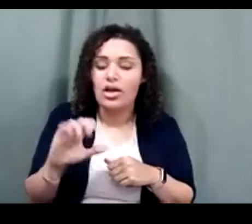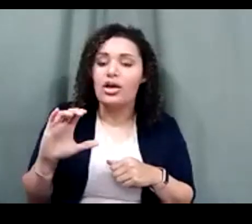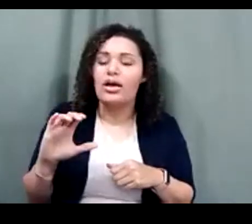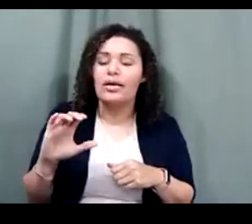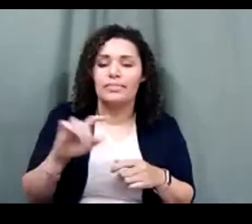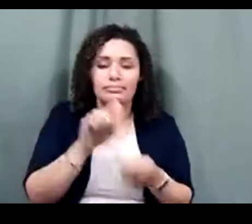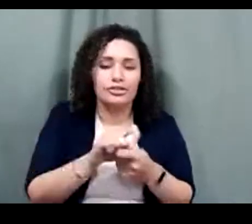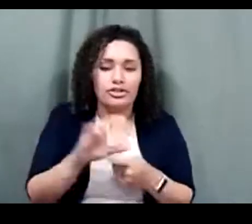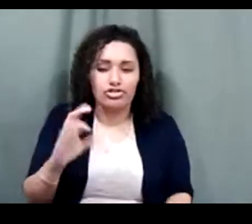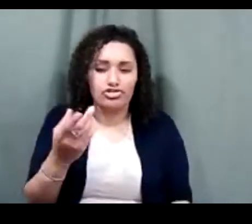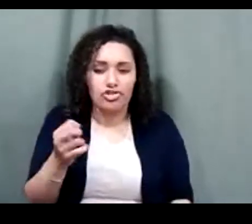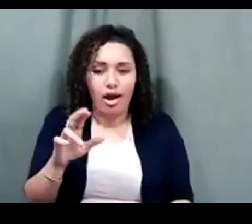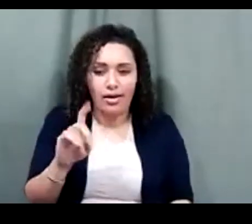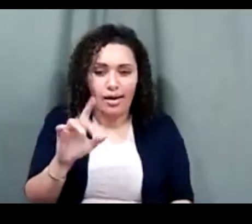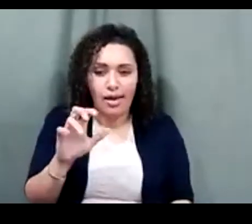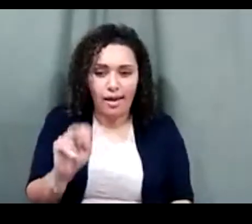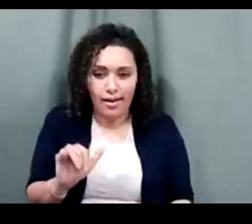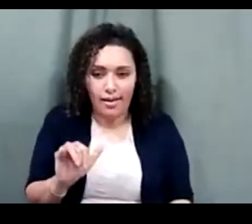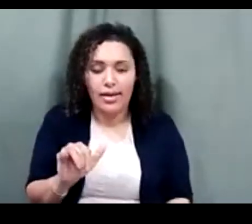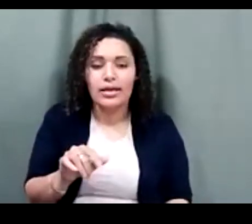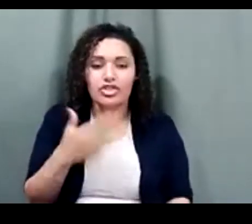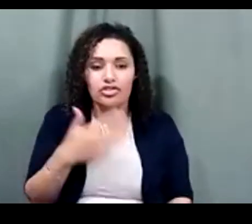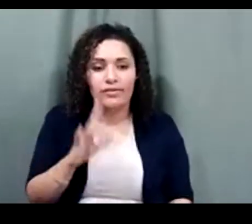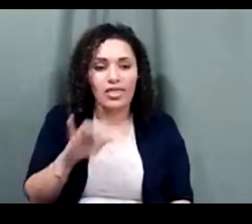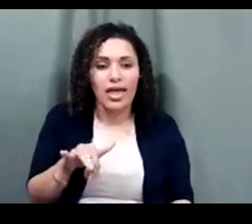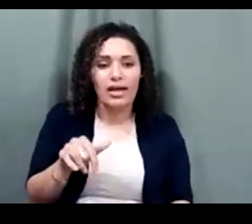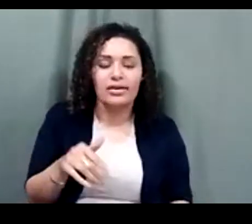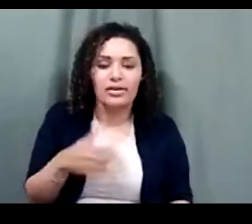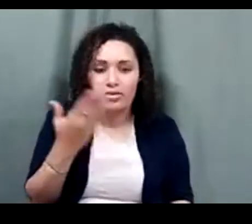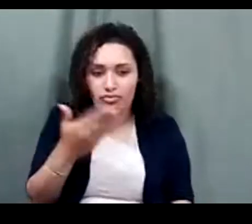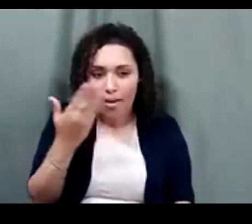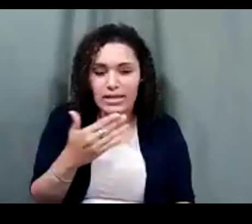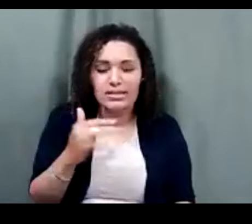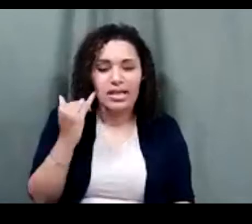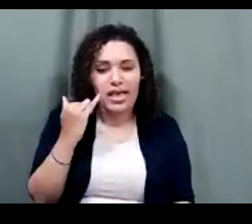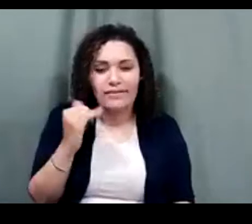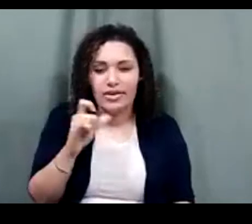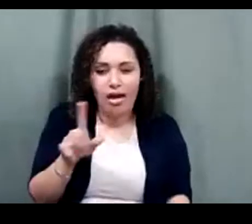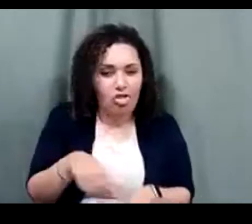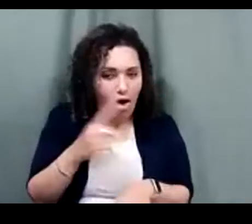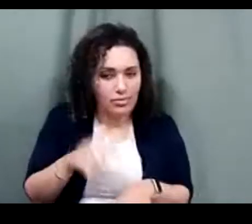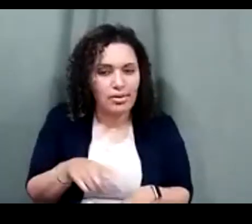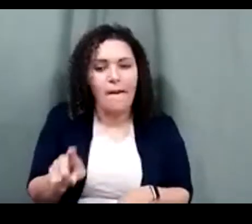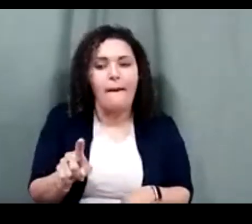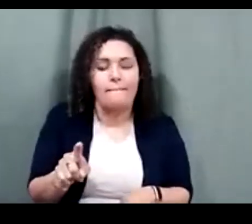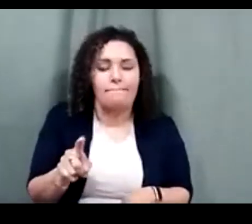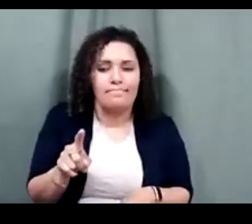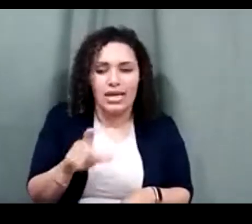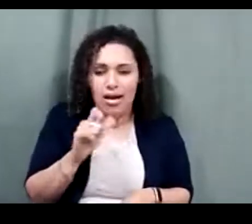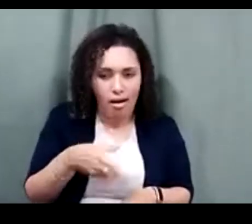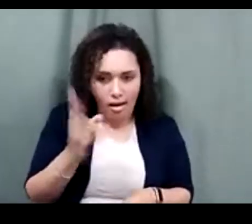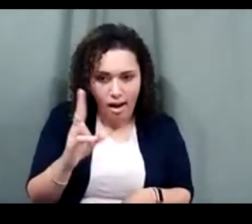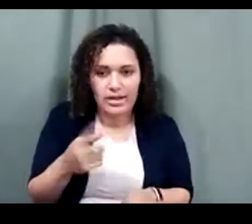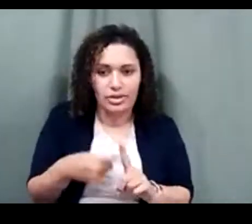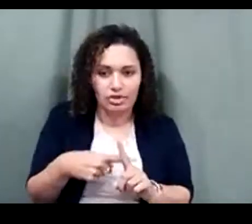interesting aromas. If you don't do it for very long and at not that high a temperature, you can get some interesting aromas. And if you do it